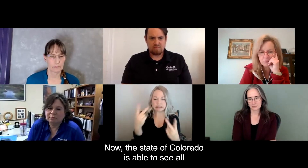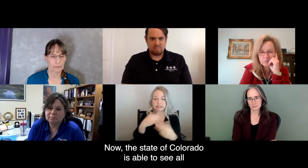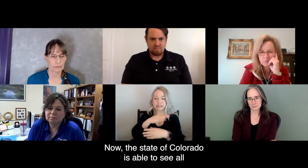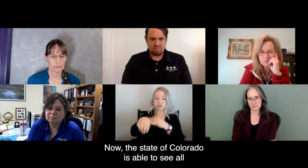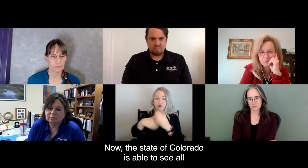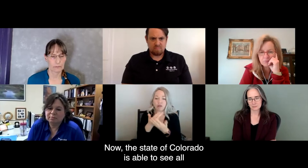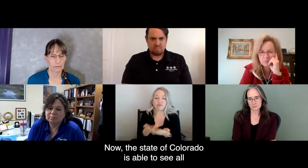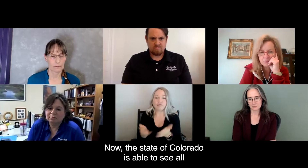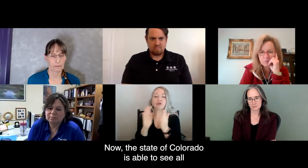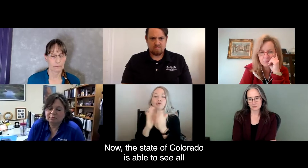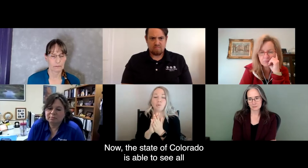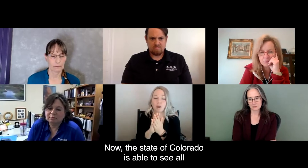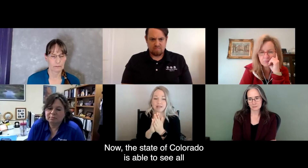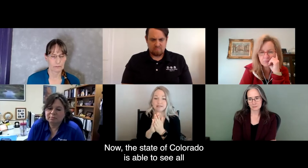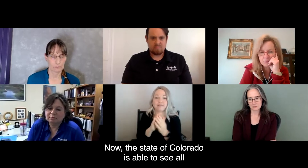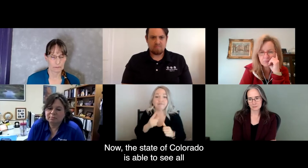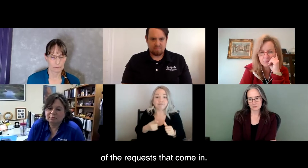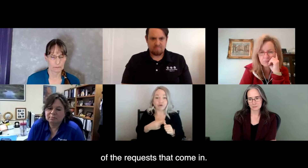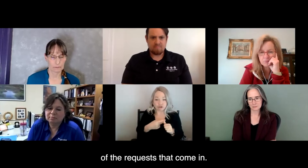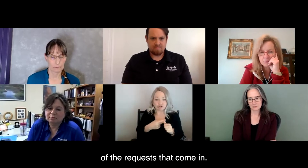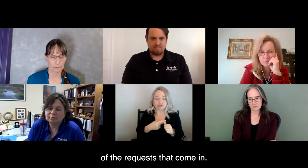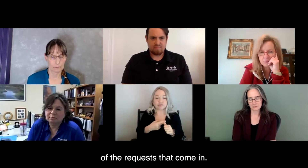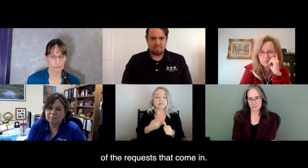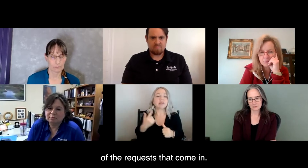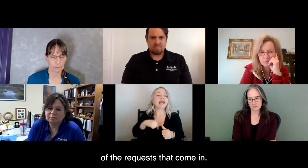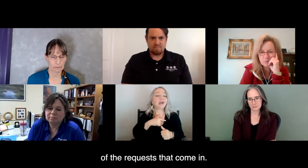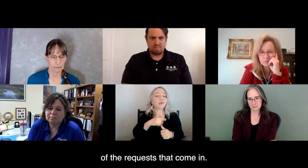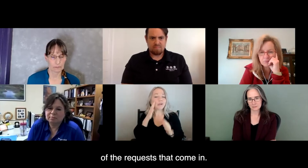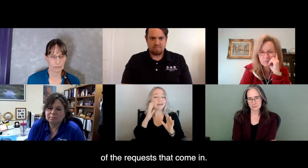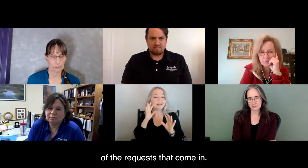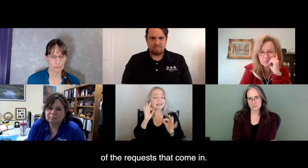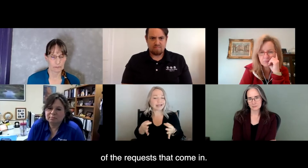Now the state of Colorado is able to see all of the requests that come in.